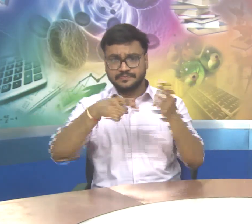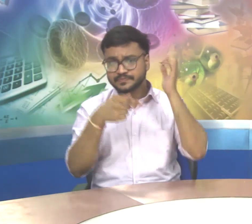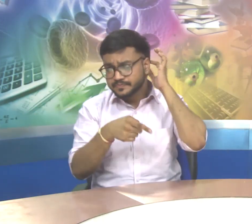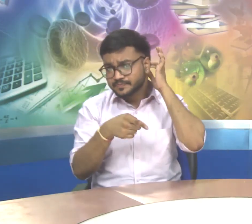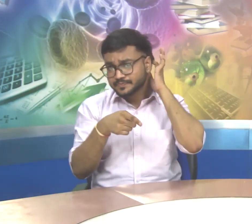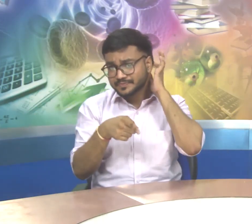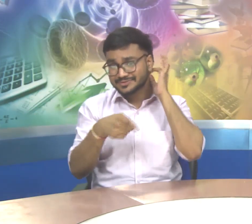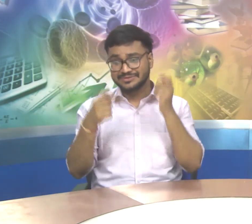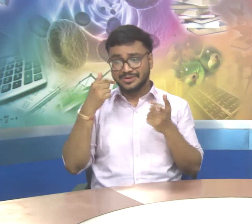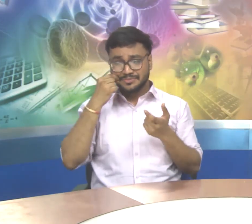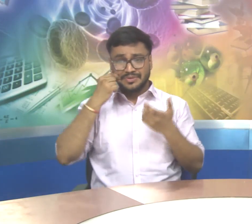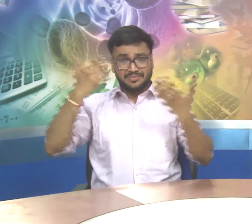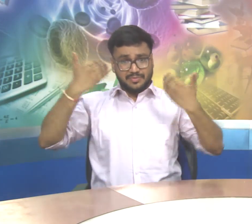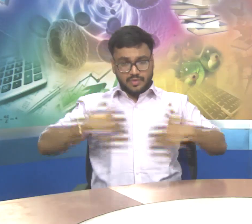The environment resources